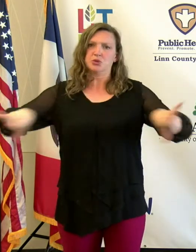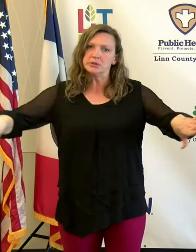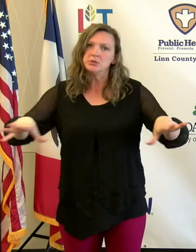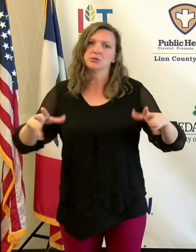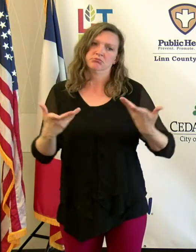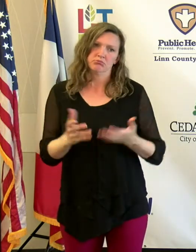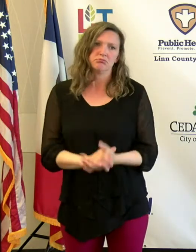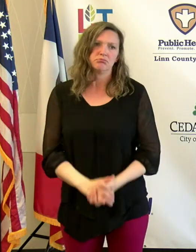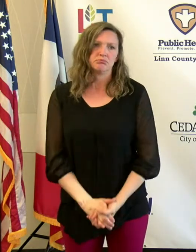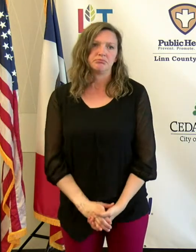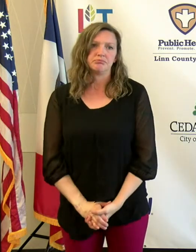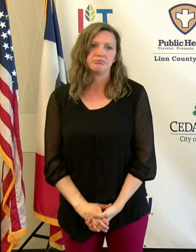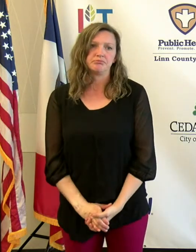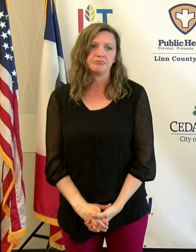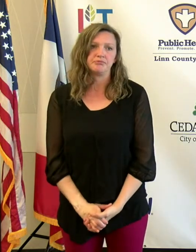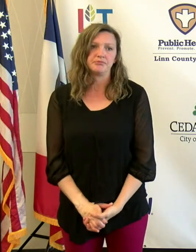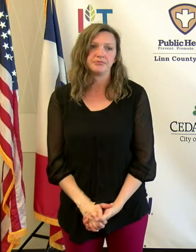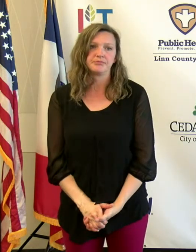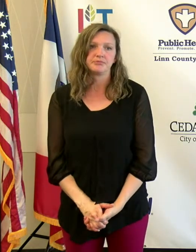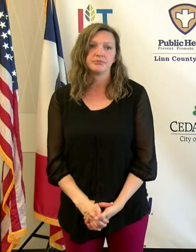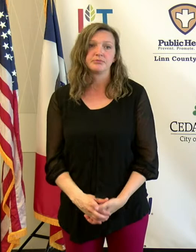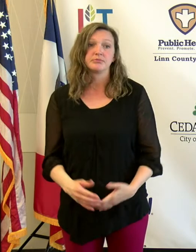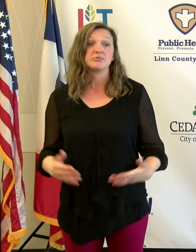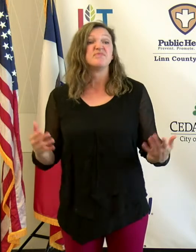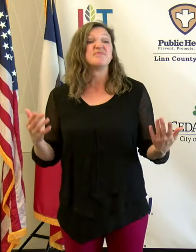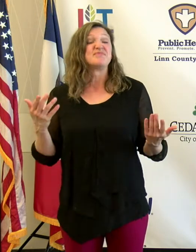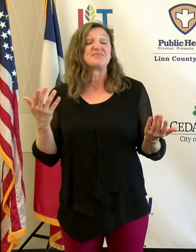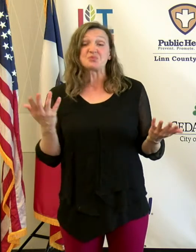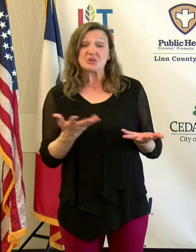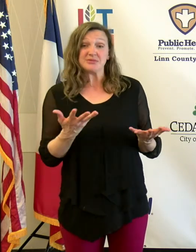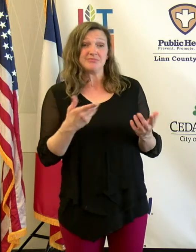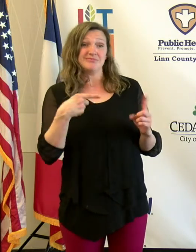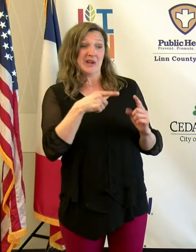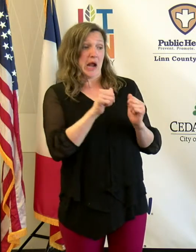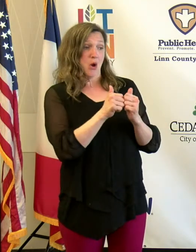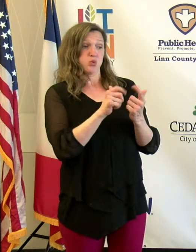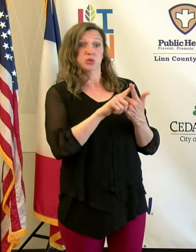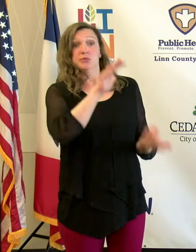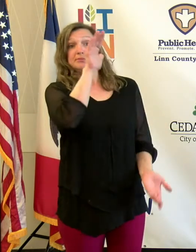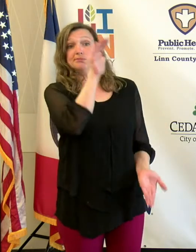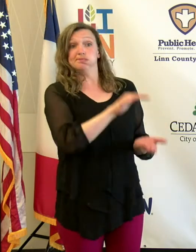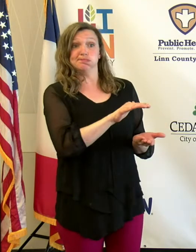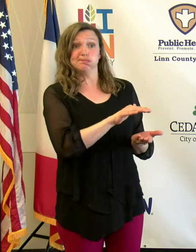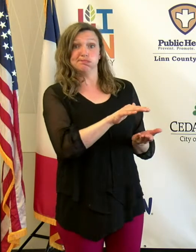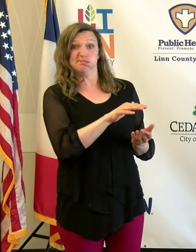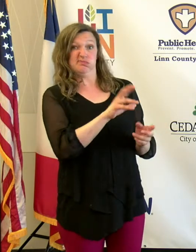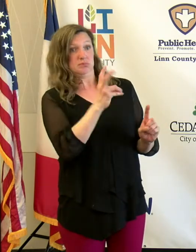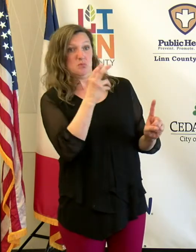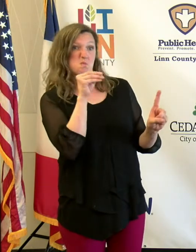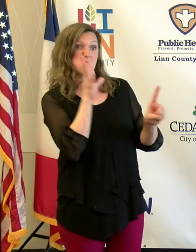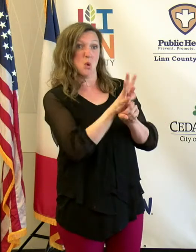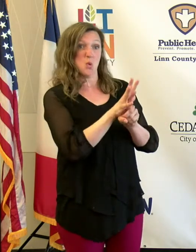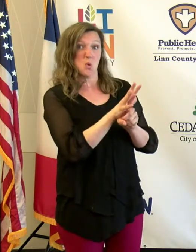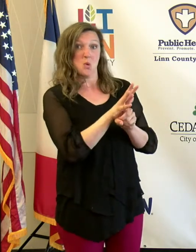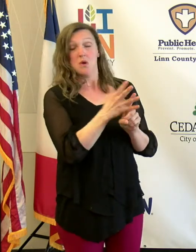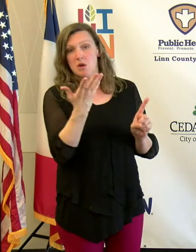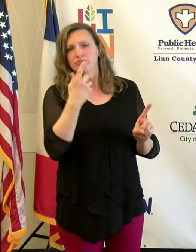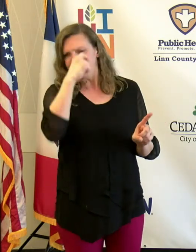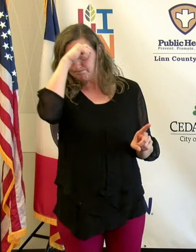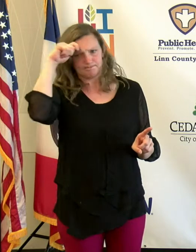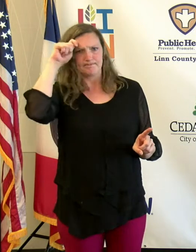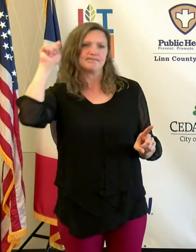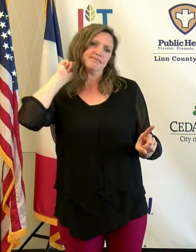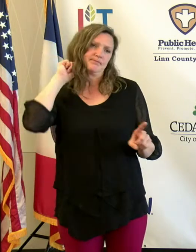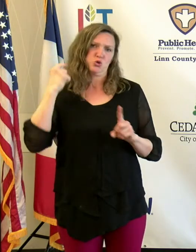of that continued exposure reduction process, in addition to the taking of temperature of all persons entering the correctional center,